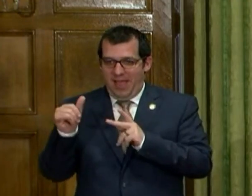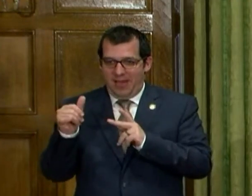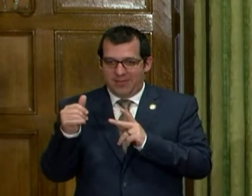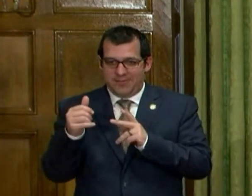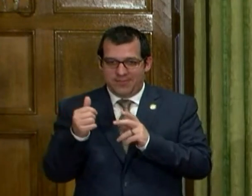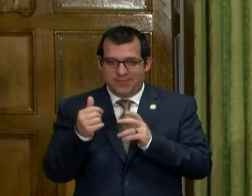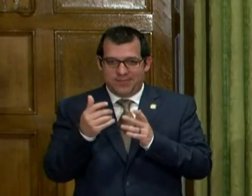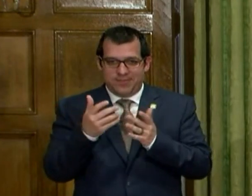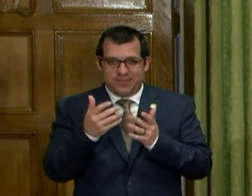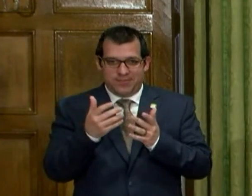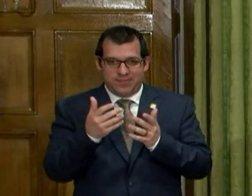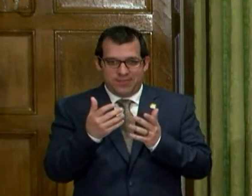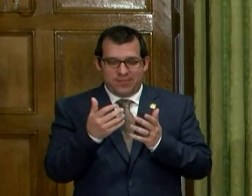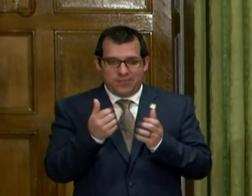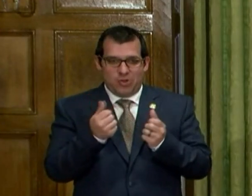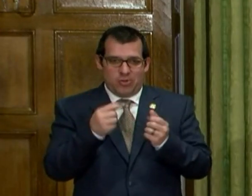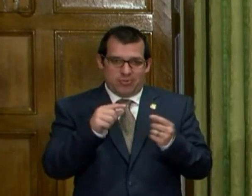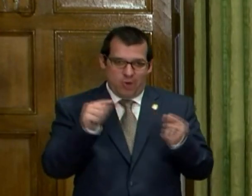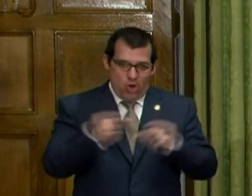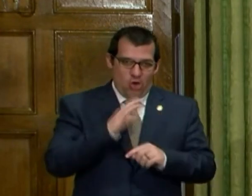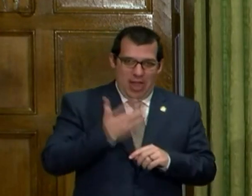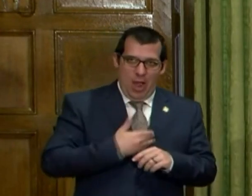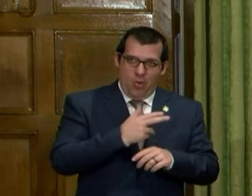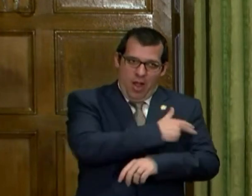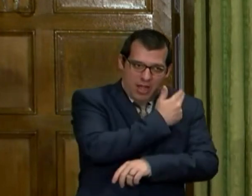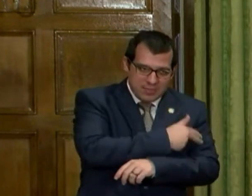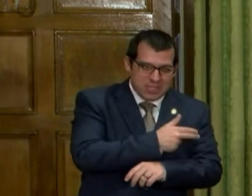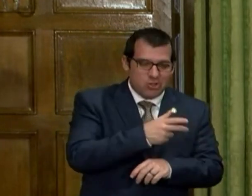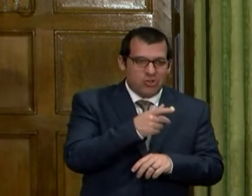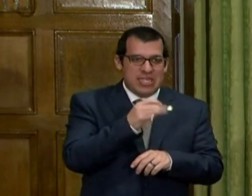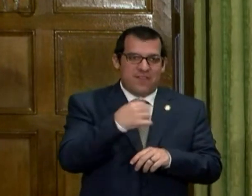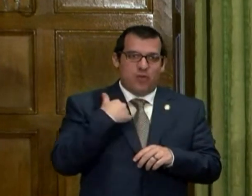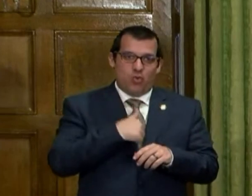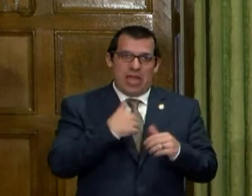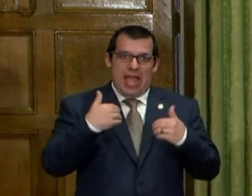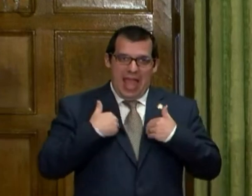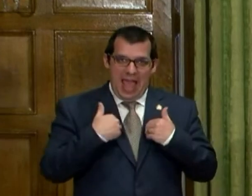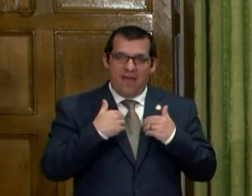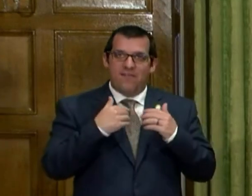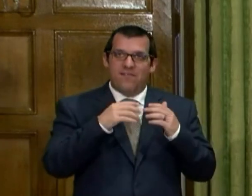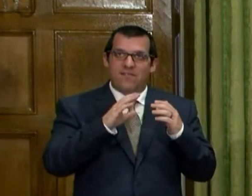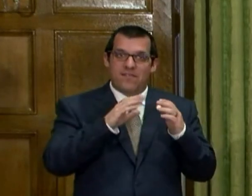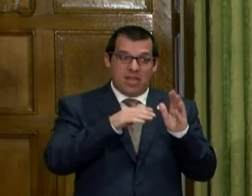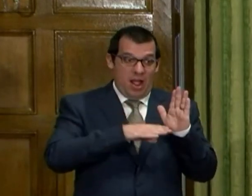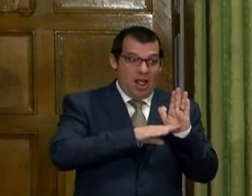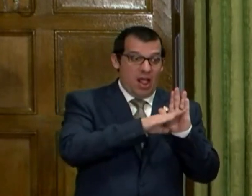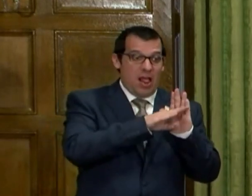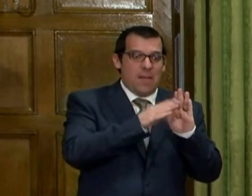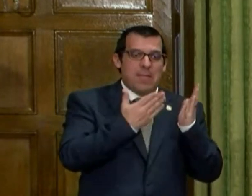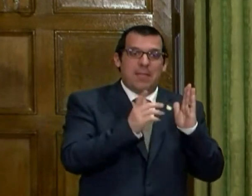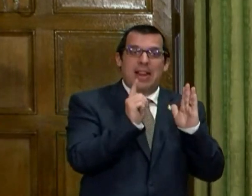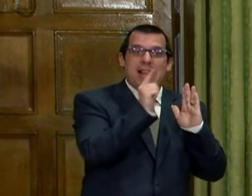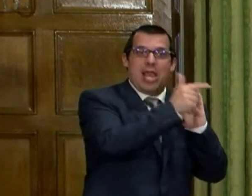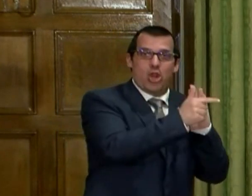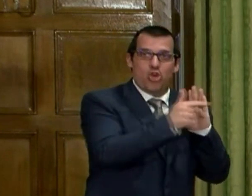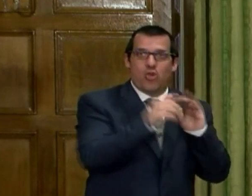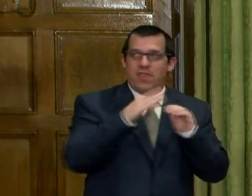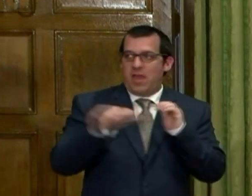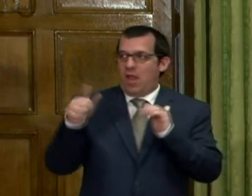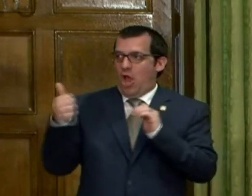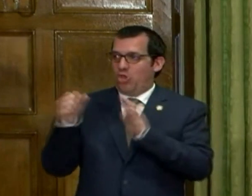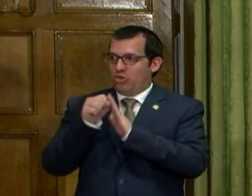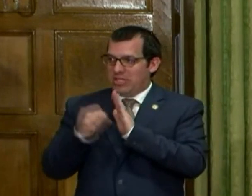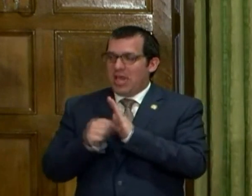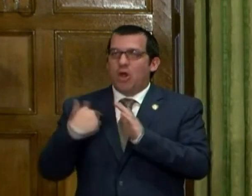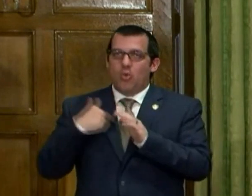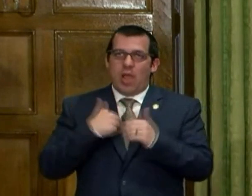if we can have our peak later than other states, then there'll be more resources, particularly ventilators, available, and less